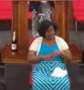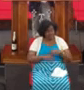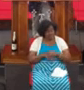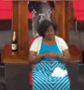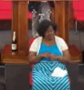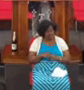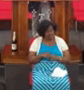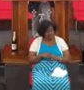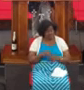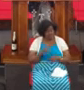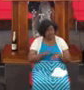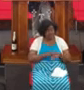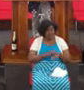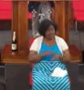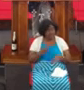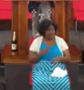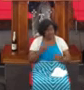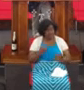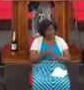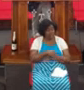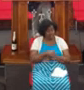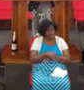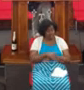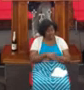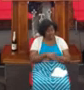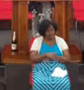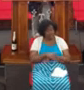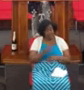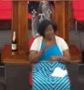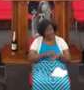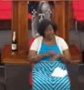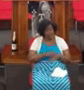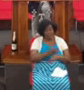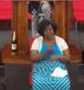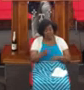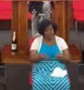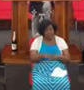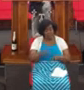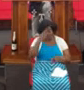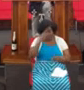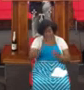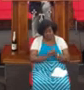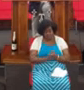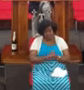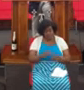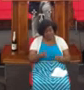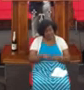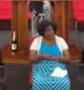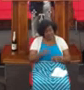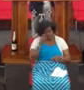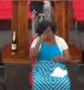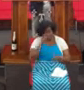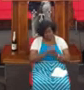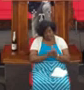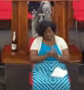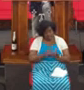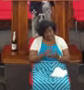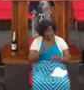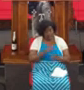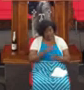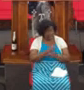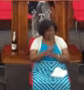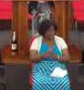I want to warn us this evening. I want to warn you. As a believer, and warn me as a believer, that we be careful that we